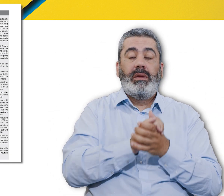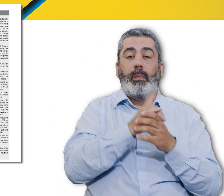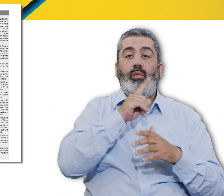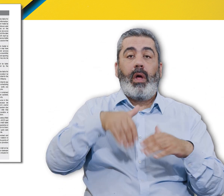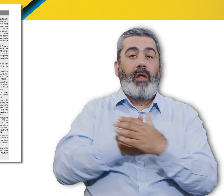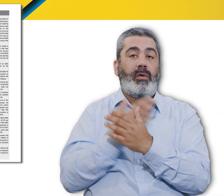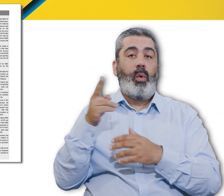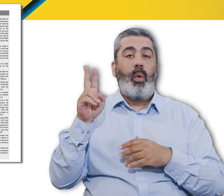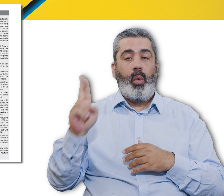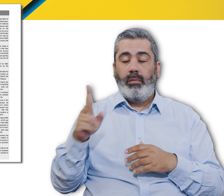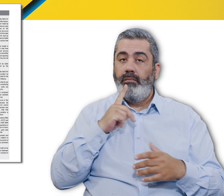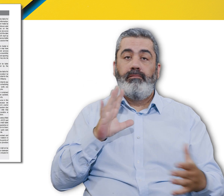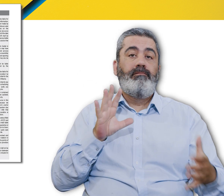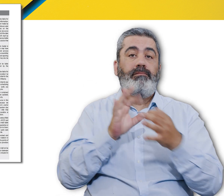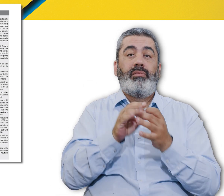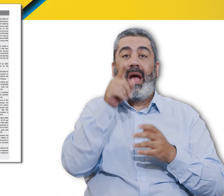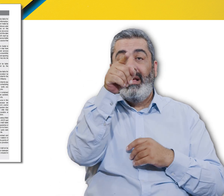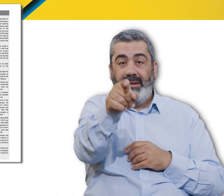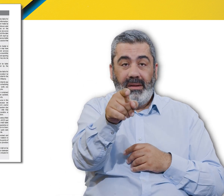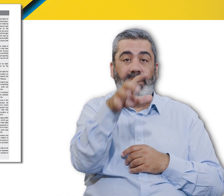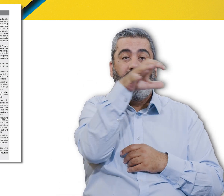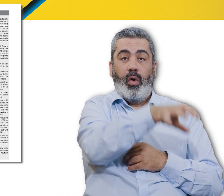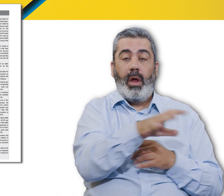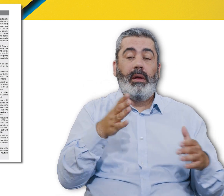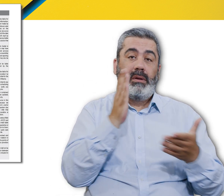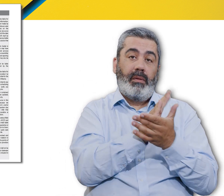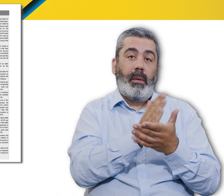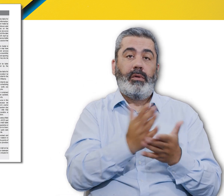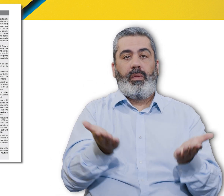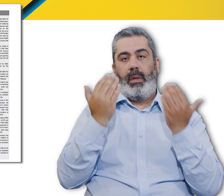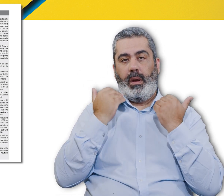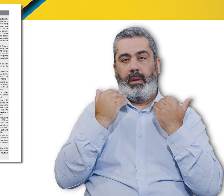any transaction between you and service providers included in this guide.